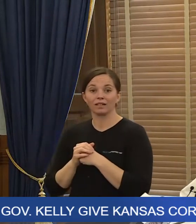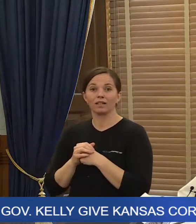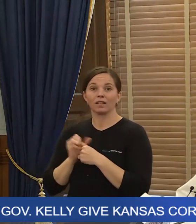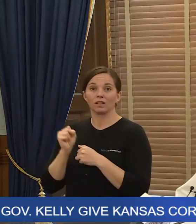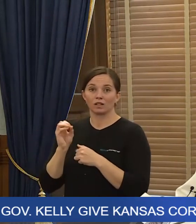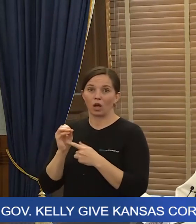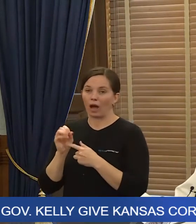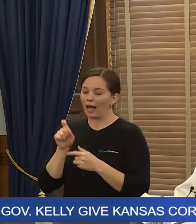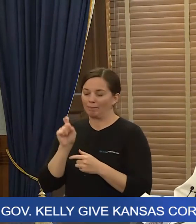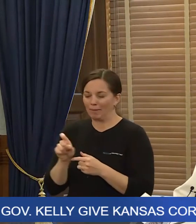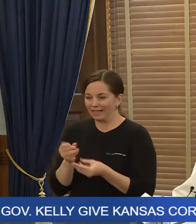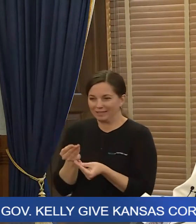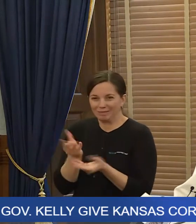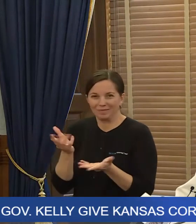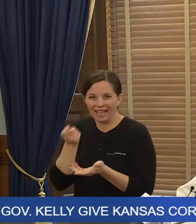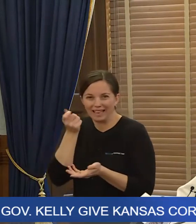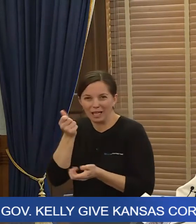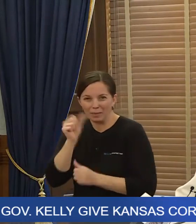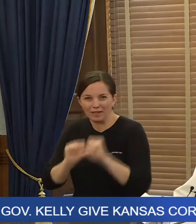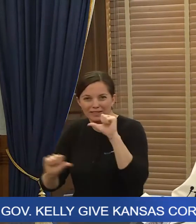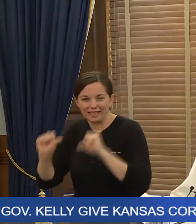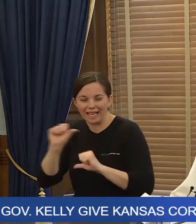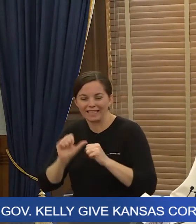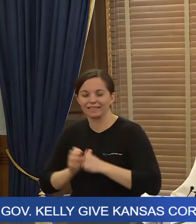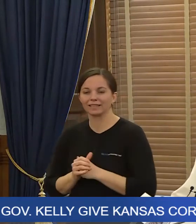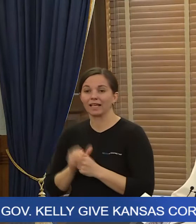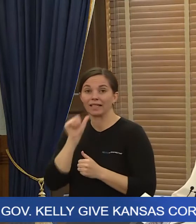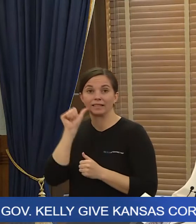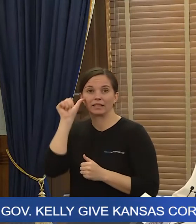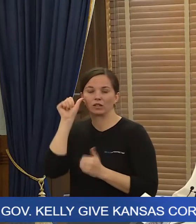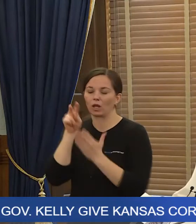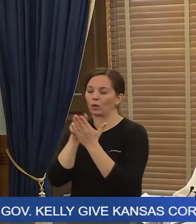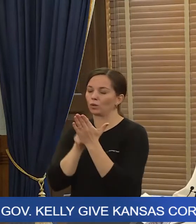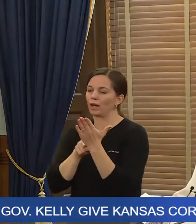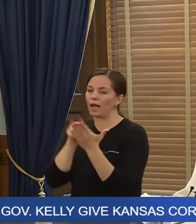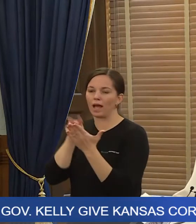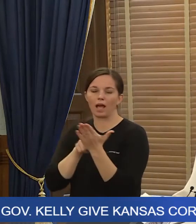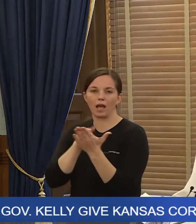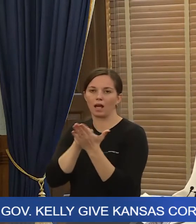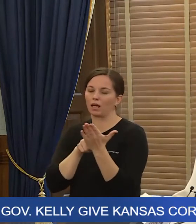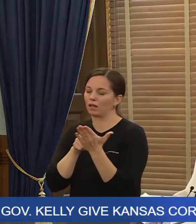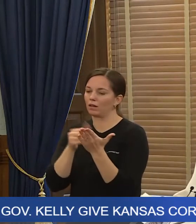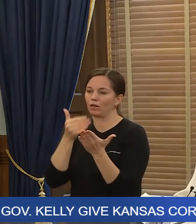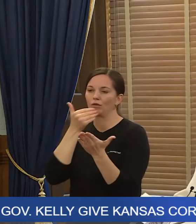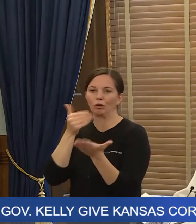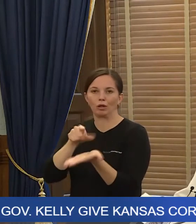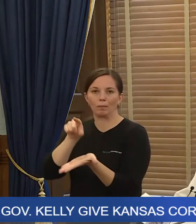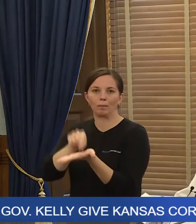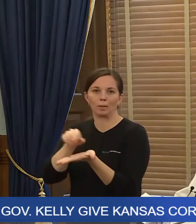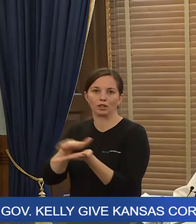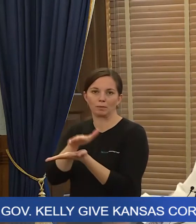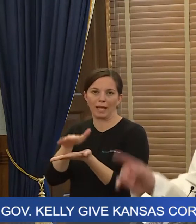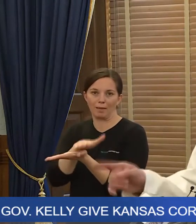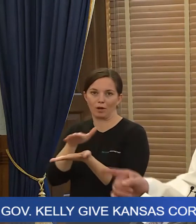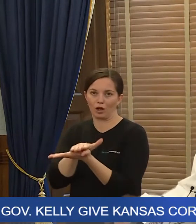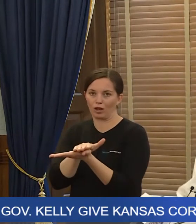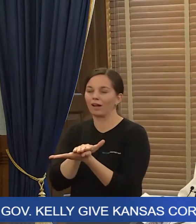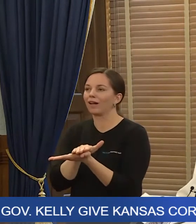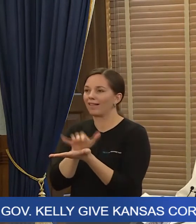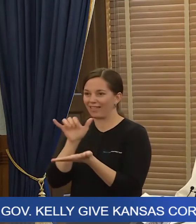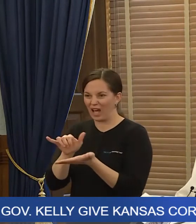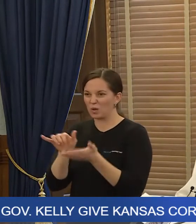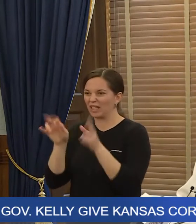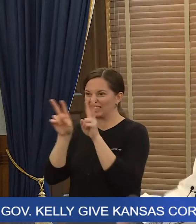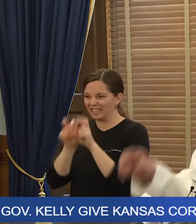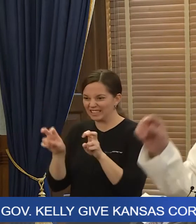of science. And from yesterday, I read a really good published paper that looked at exactly this